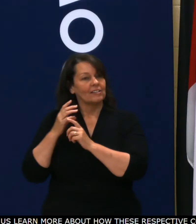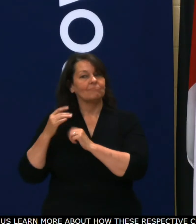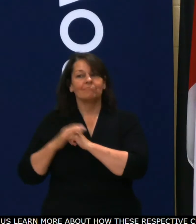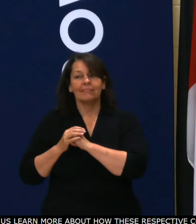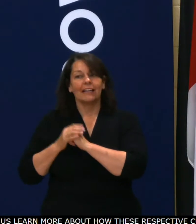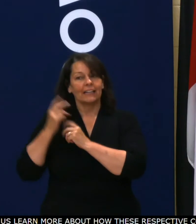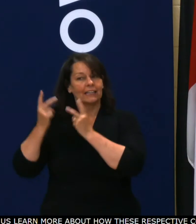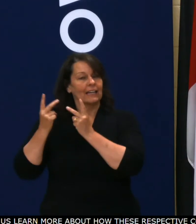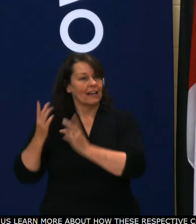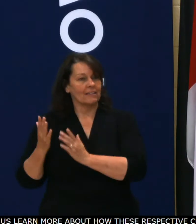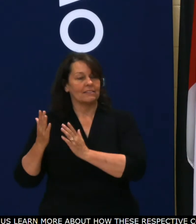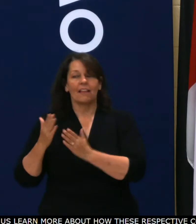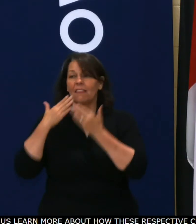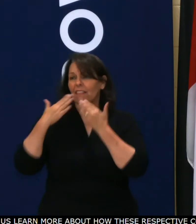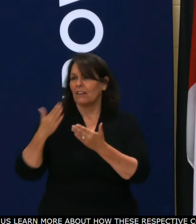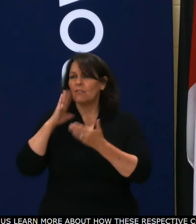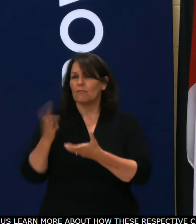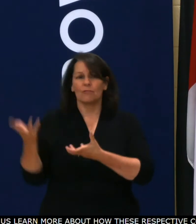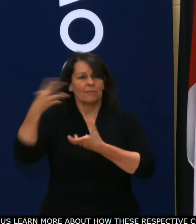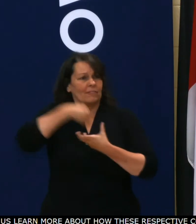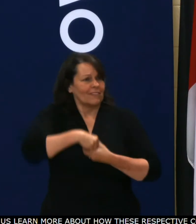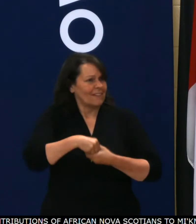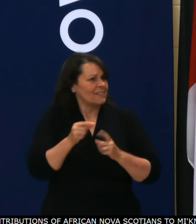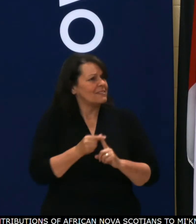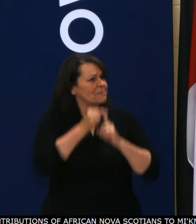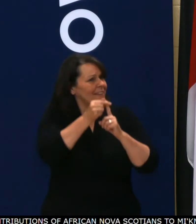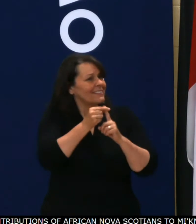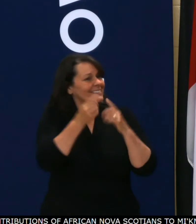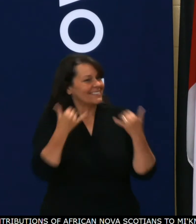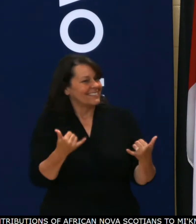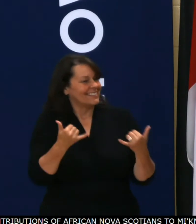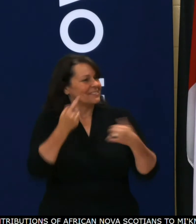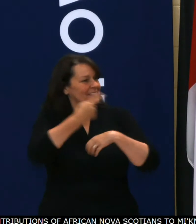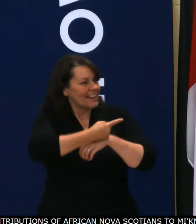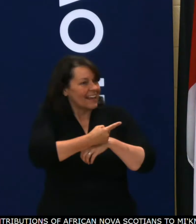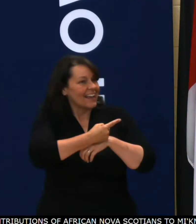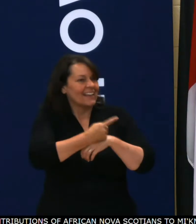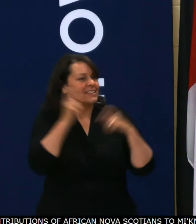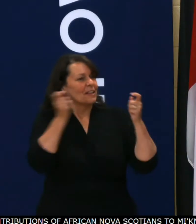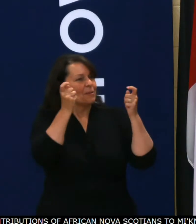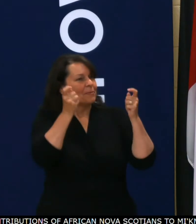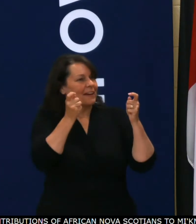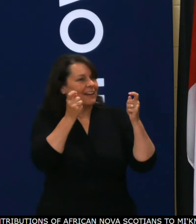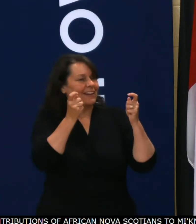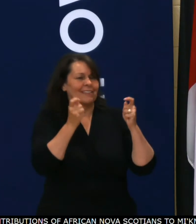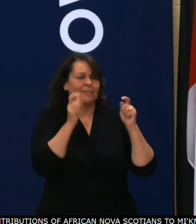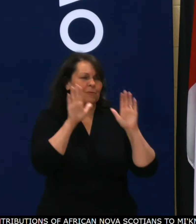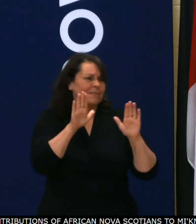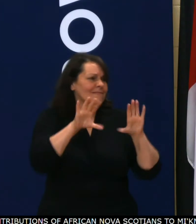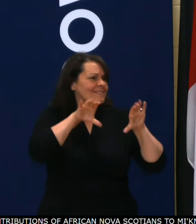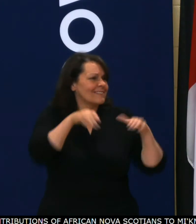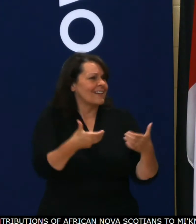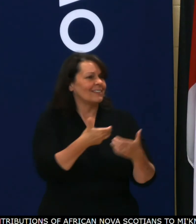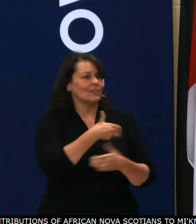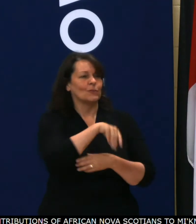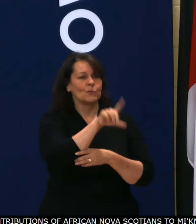a part of this very special day as we celebrate our amazing class of 2025.